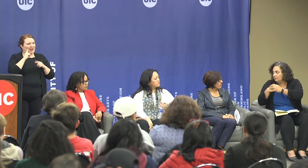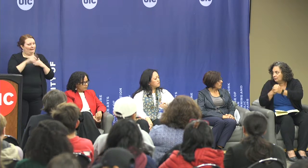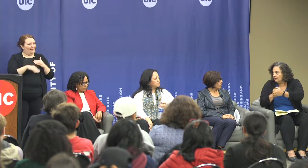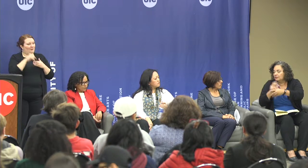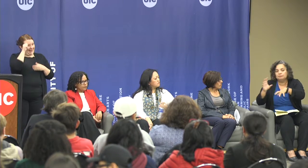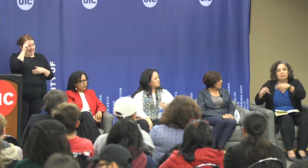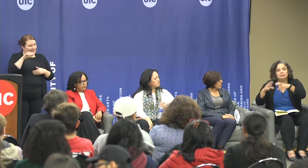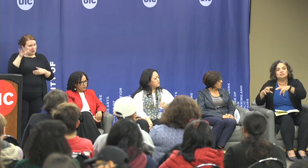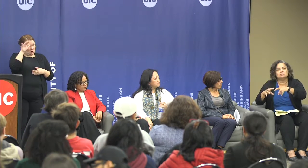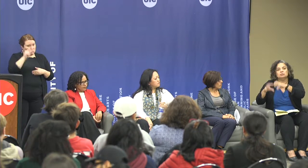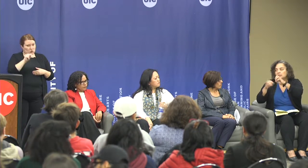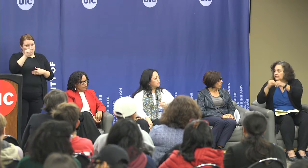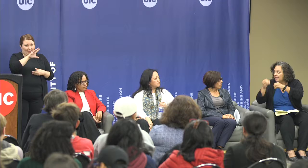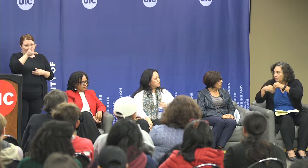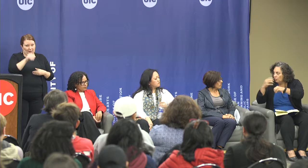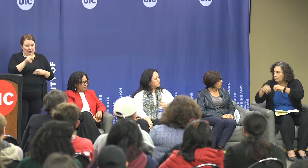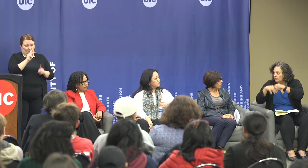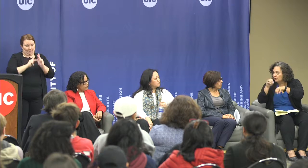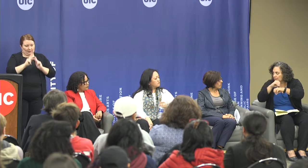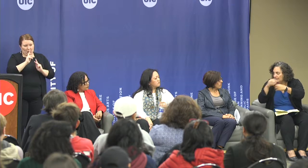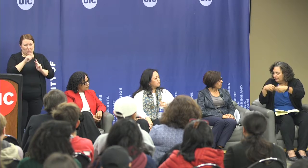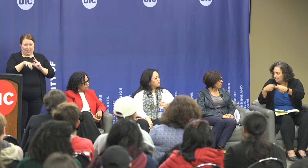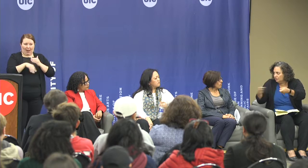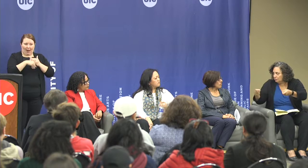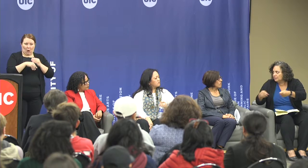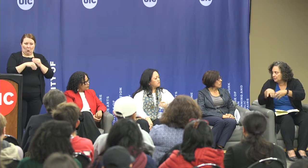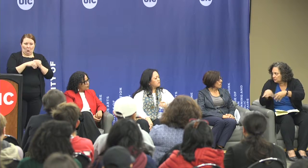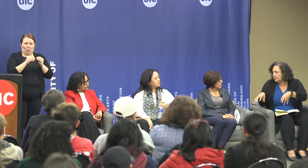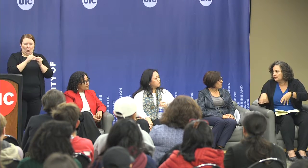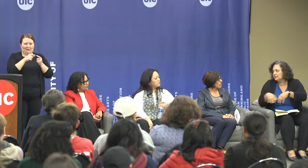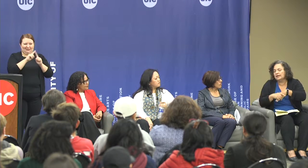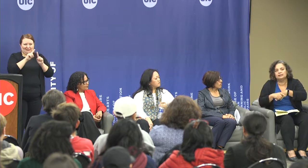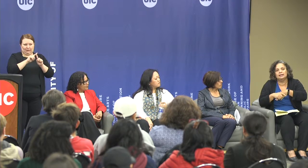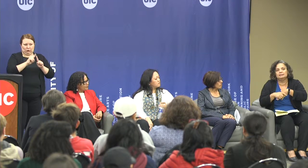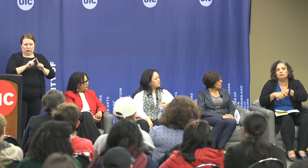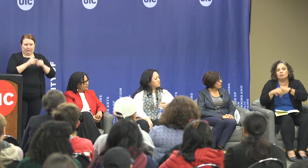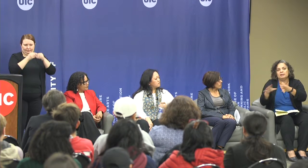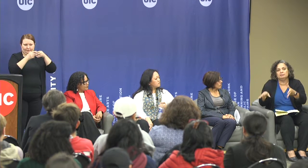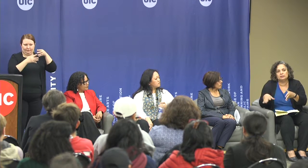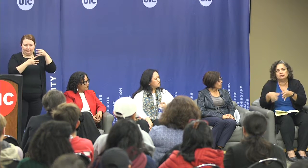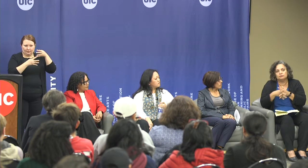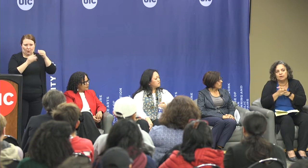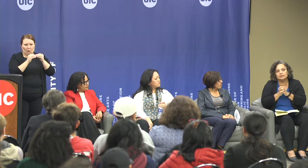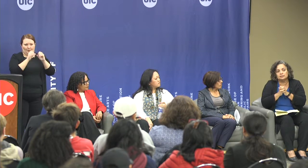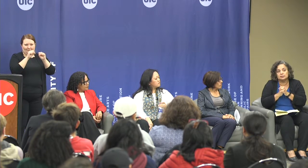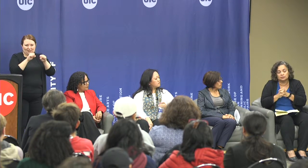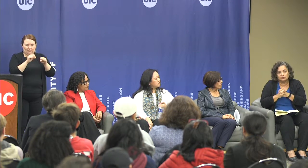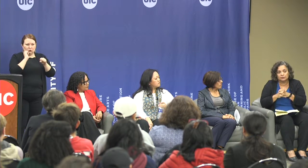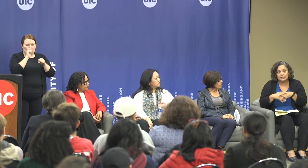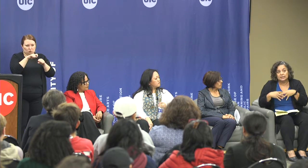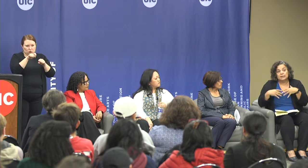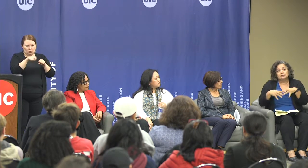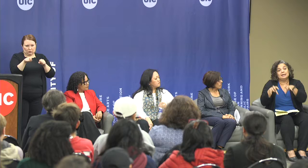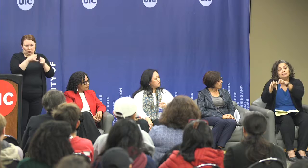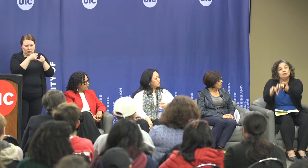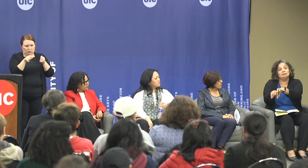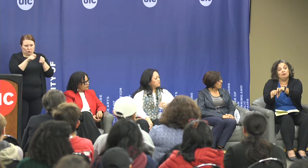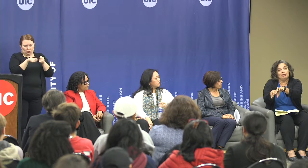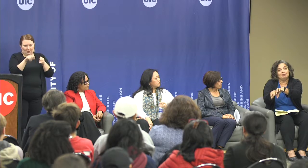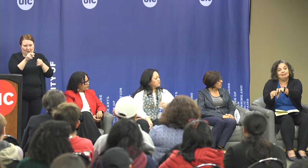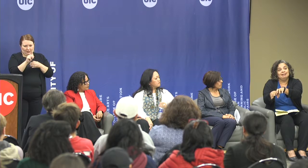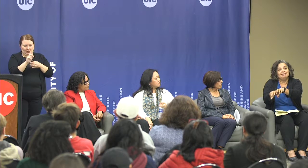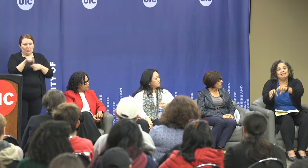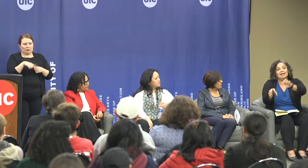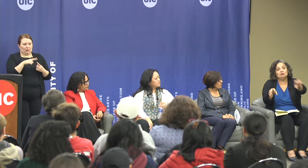and North African populations, we would need to have more of those you know, distinctions and more possibilities of write-ins and so forth. So that's